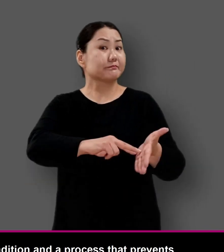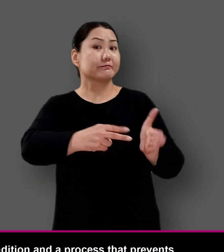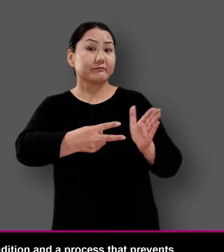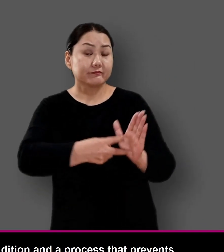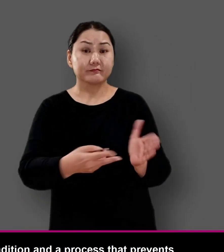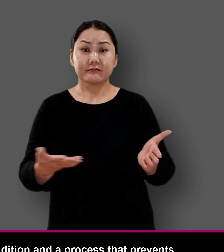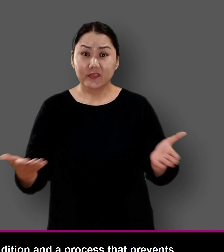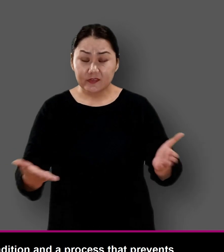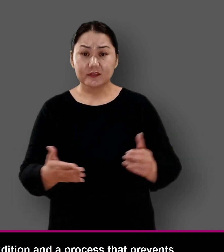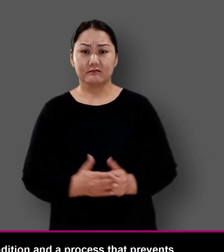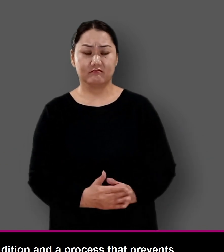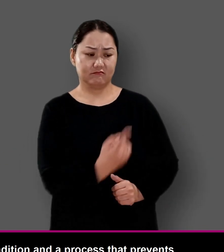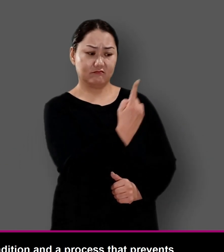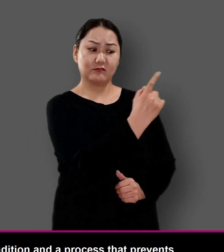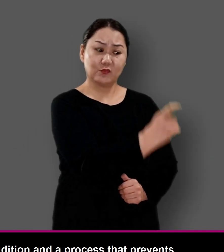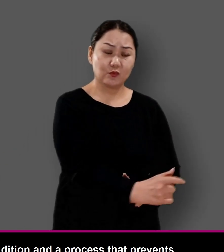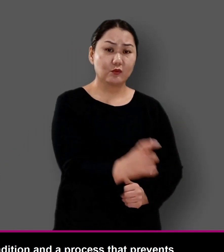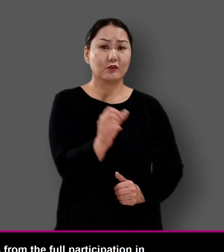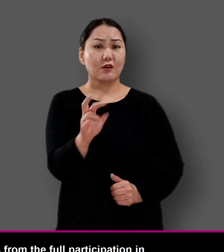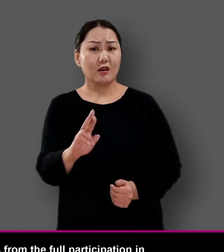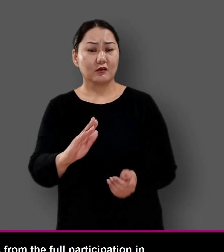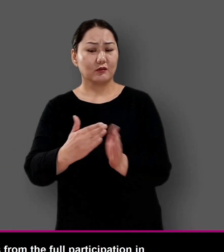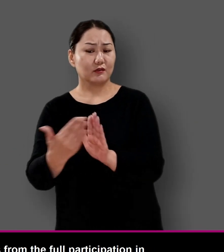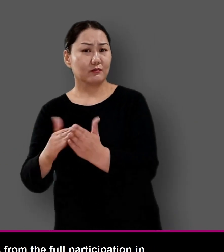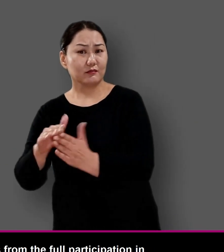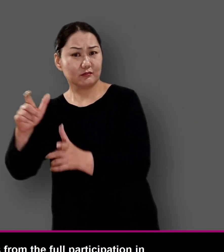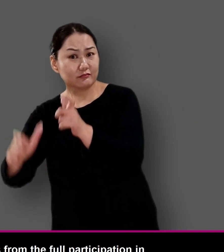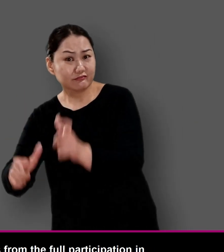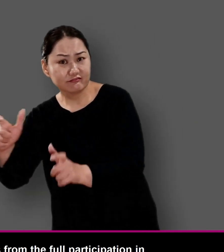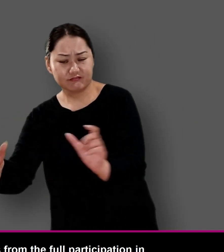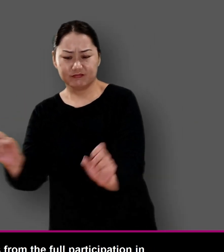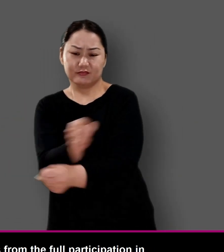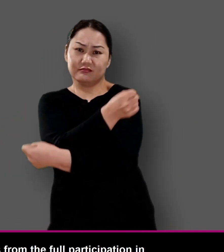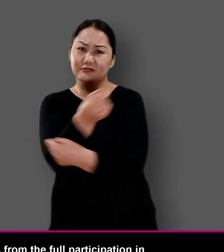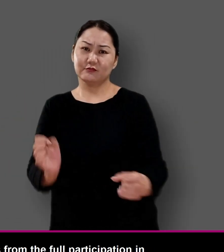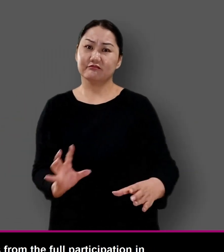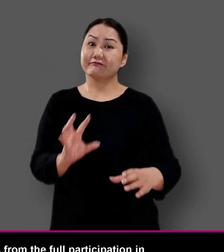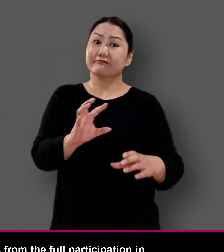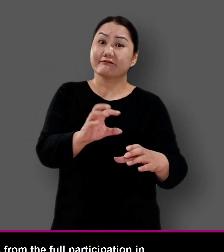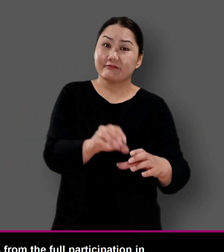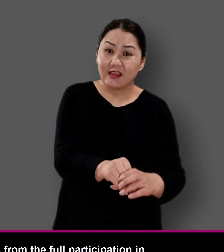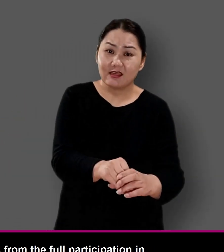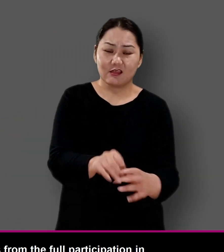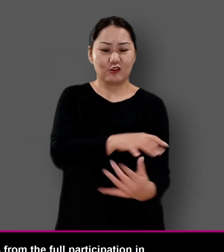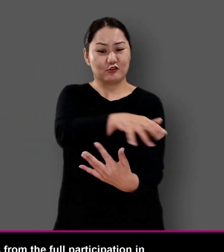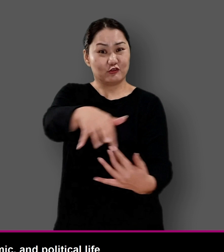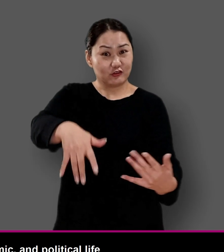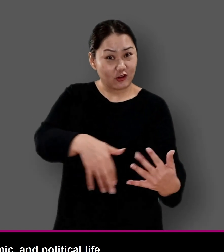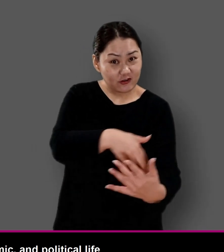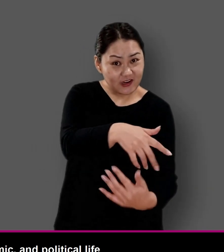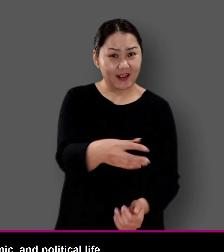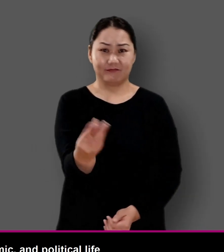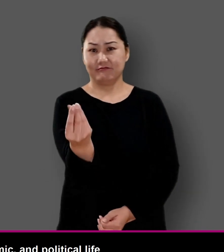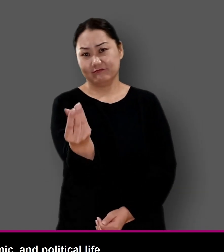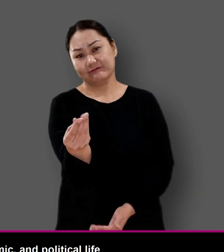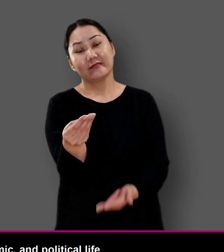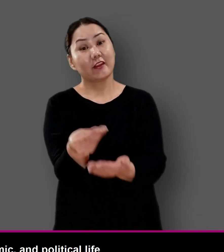Marginalization is both a condition and a process that prevents individuals and groups from the full participation in social, economic, and